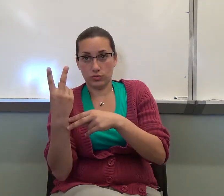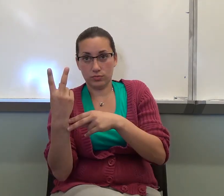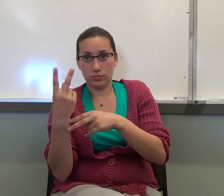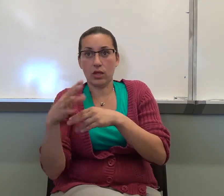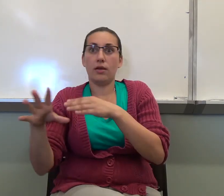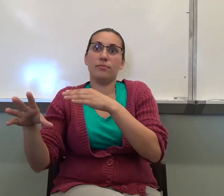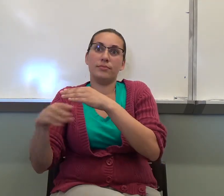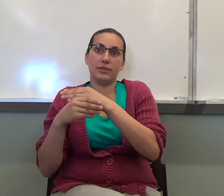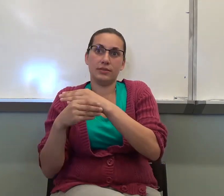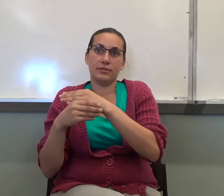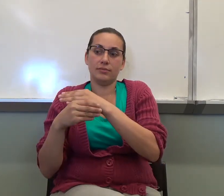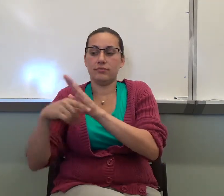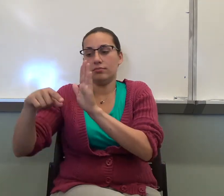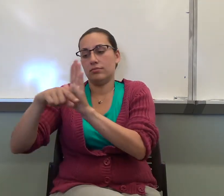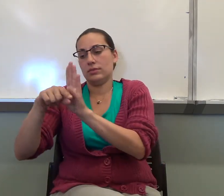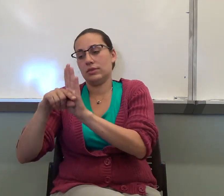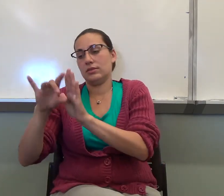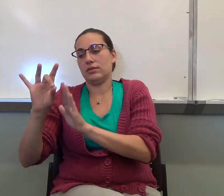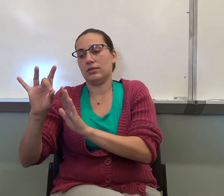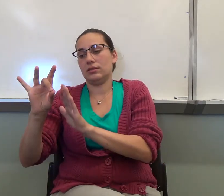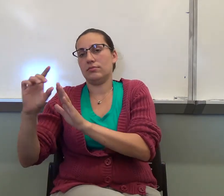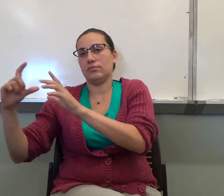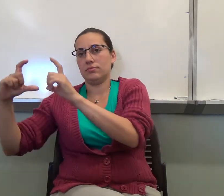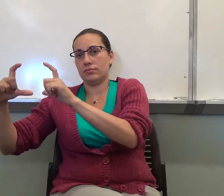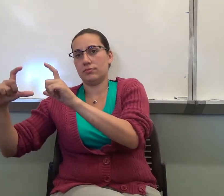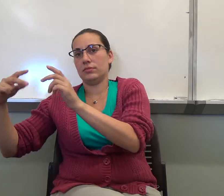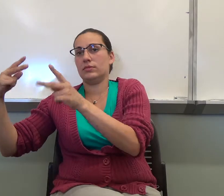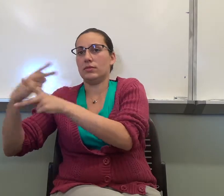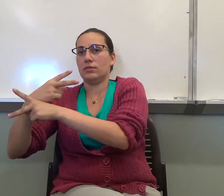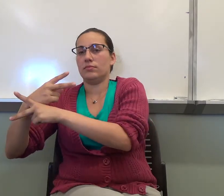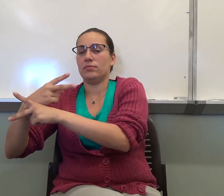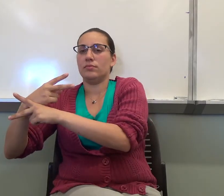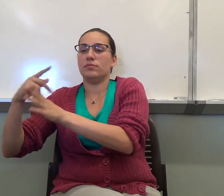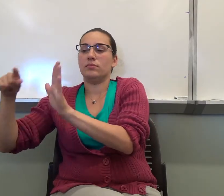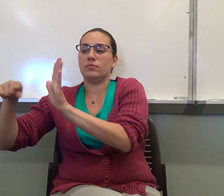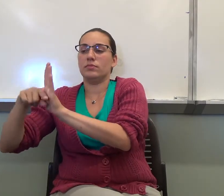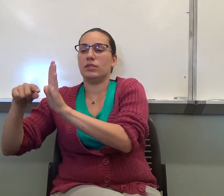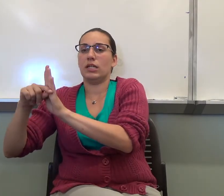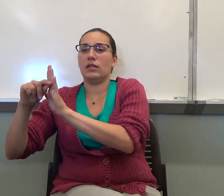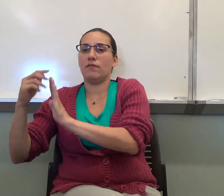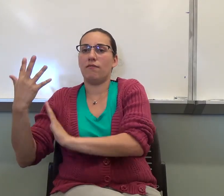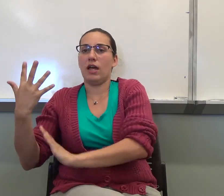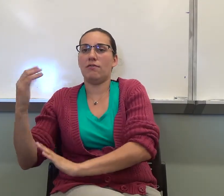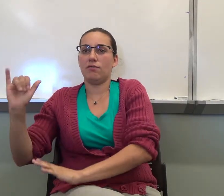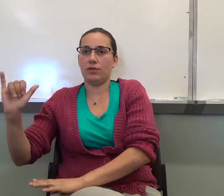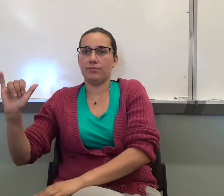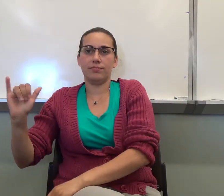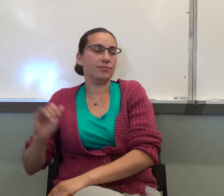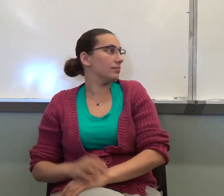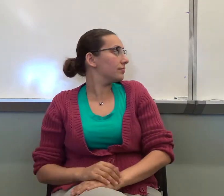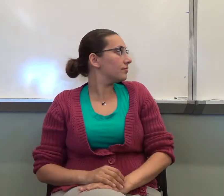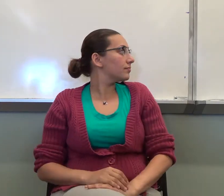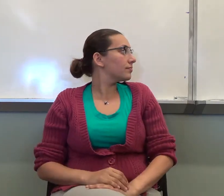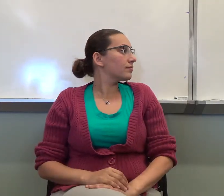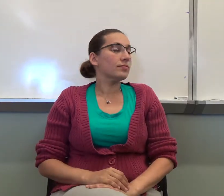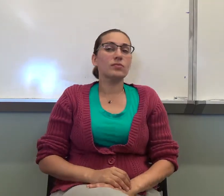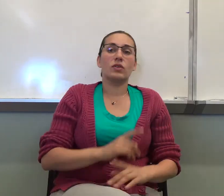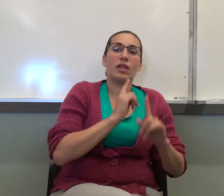minus 5y. Okay? Well, a negative times a positive is negative 16. Now